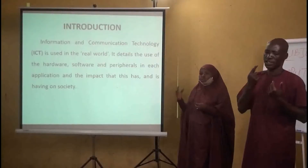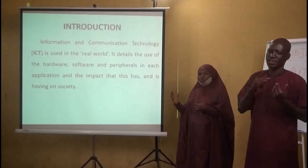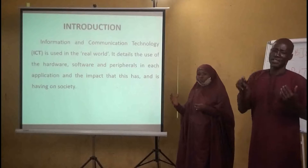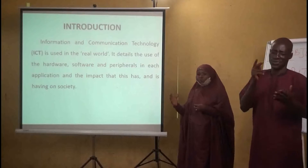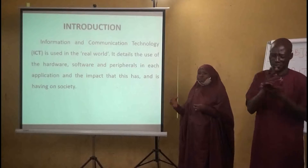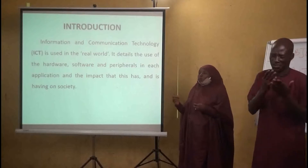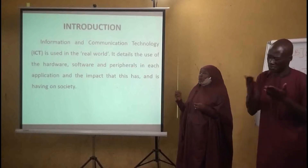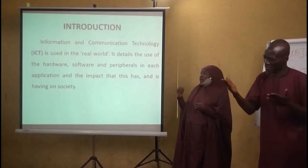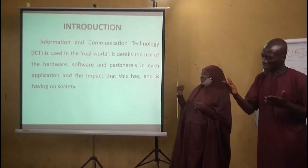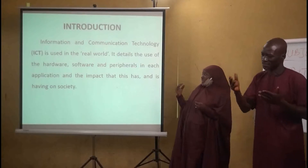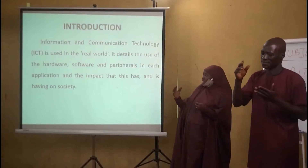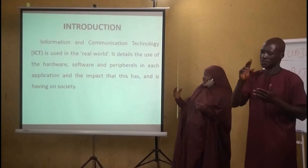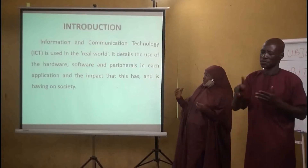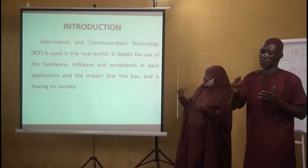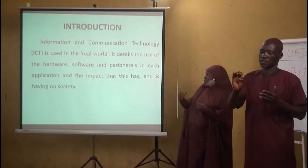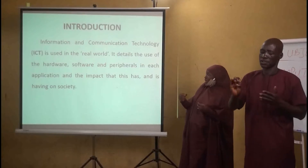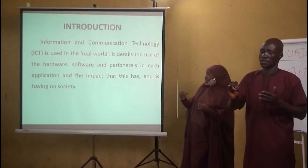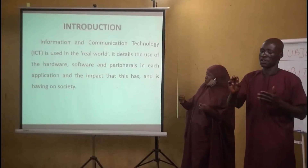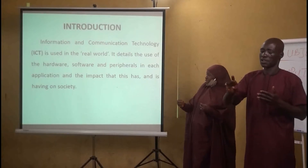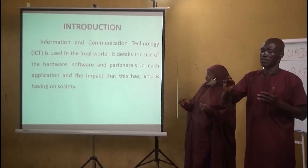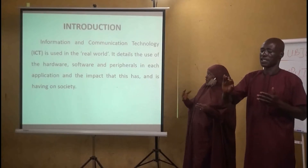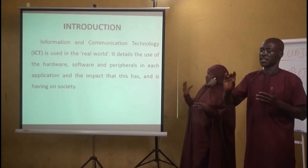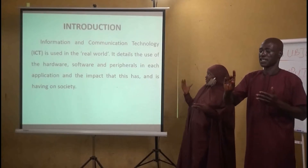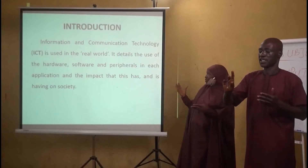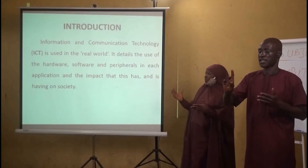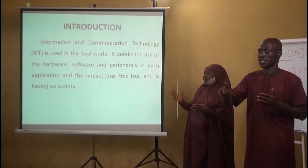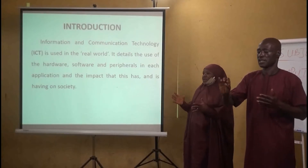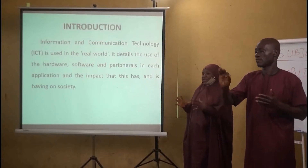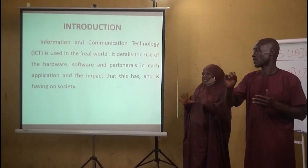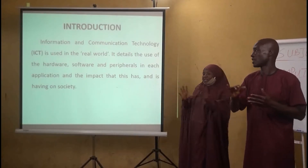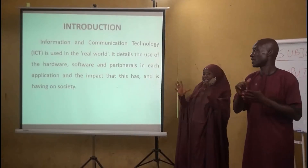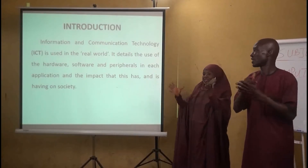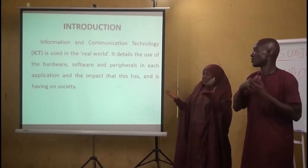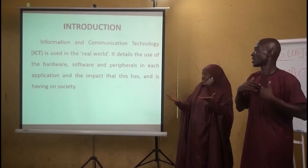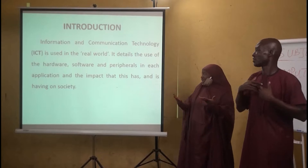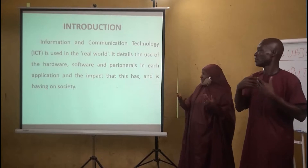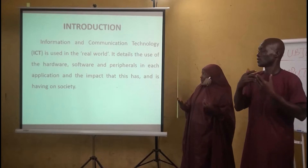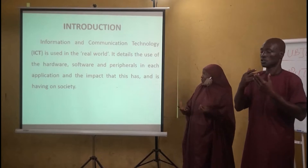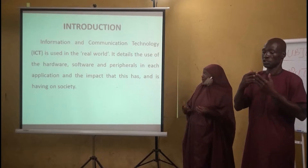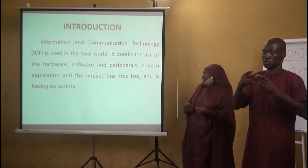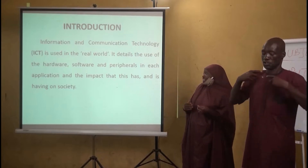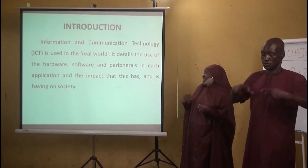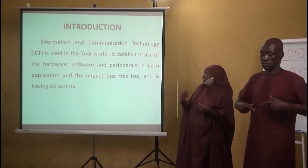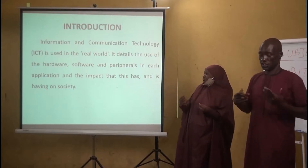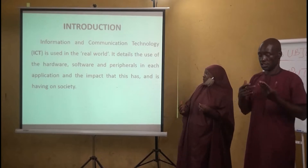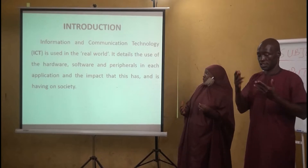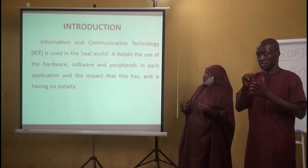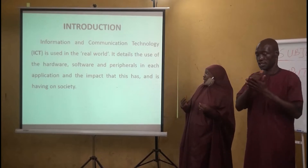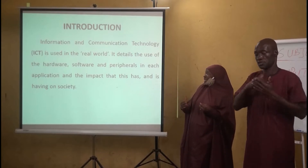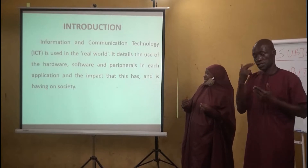two. We have the system software units and we have the peripherals. That's the physical component in each application and